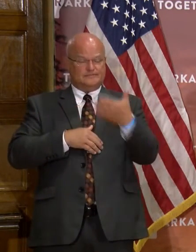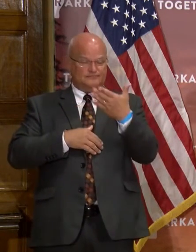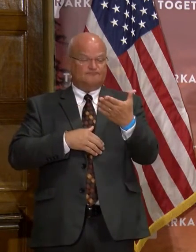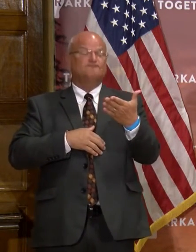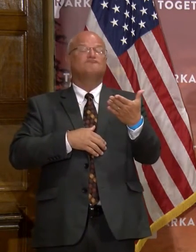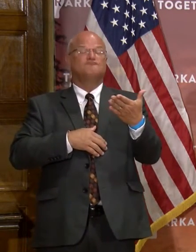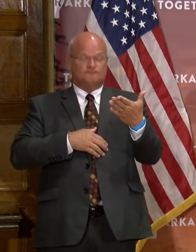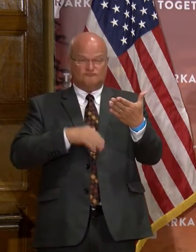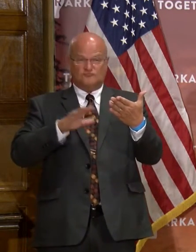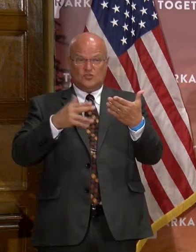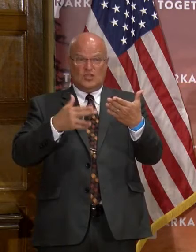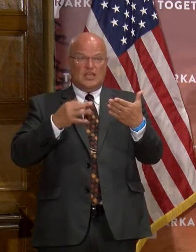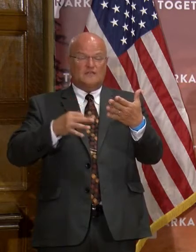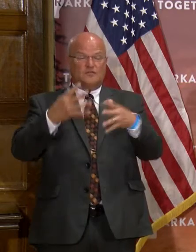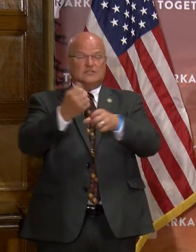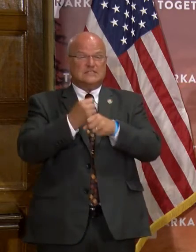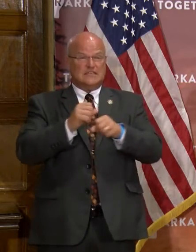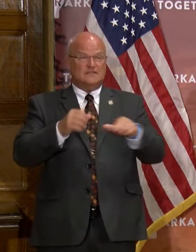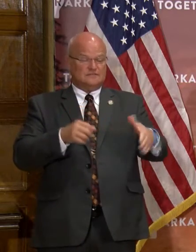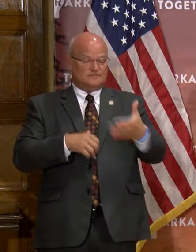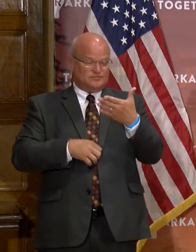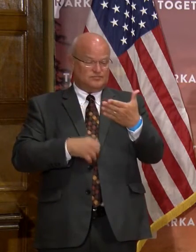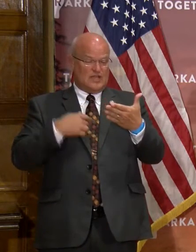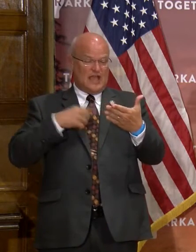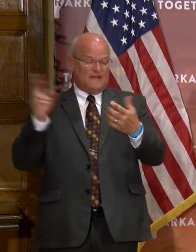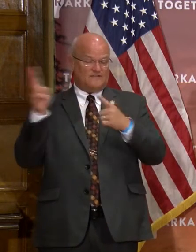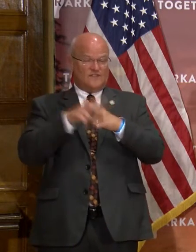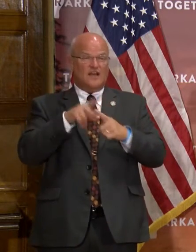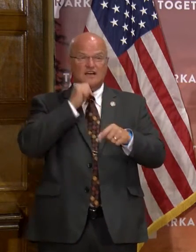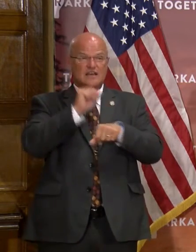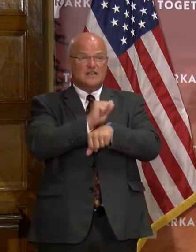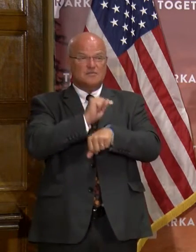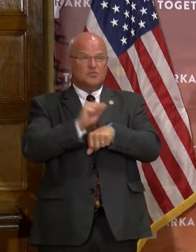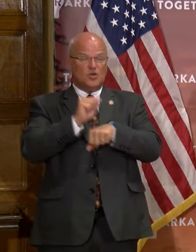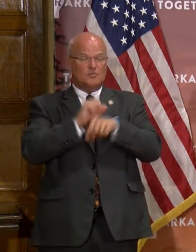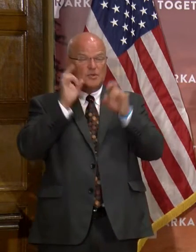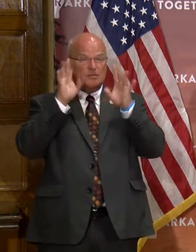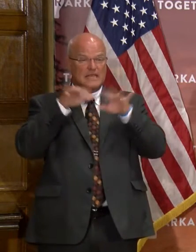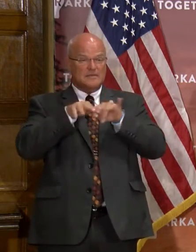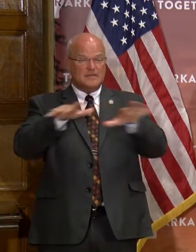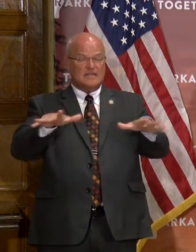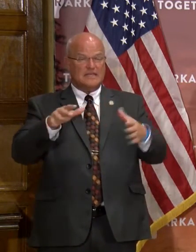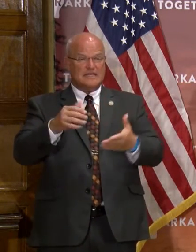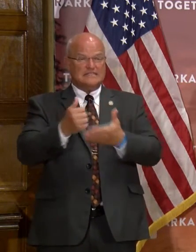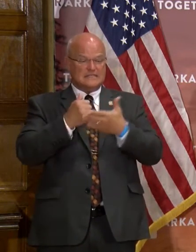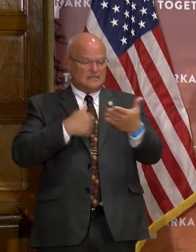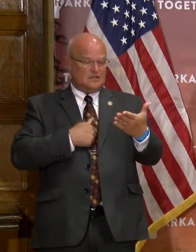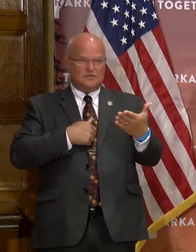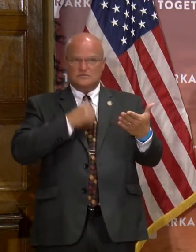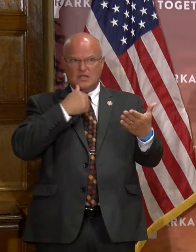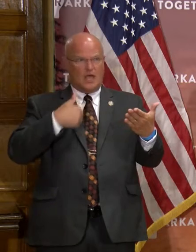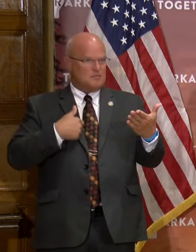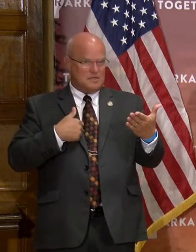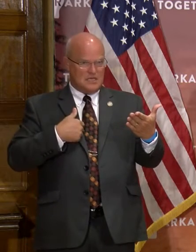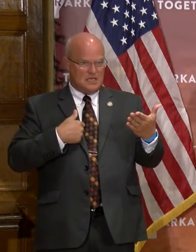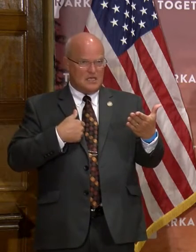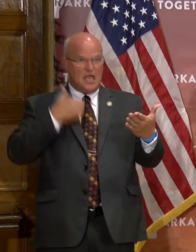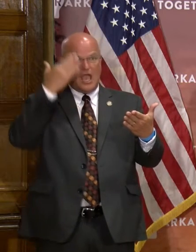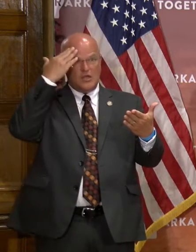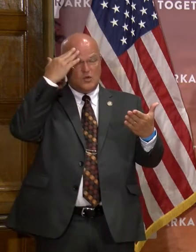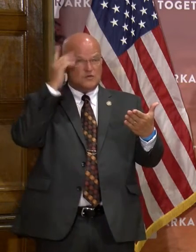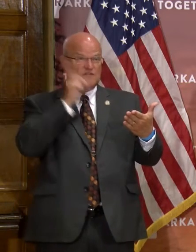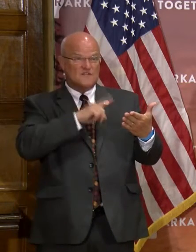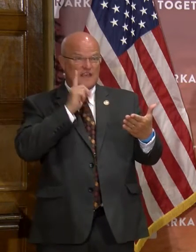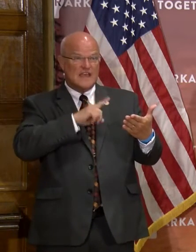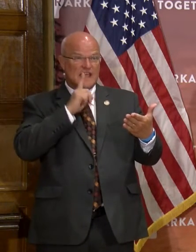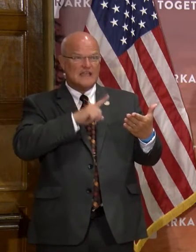name, again, if you receive a claim that says you have filed for unemployment or pandemic unemployment assistance and it's not you and you know it's fraudulent,